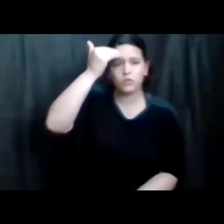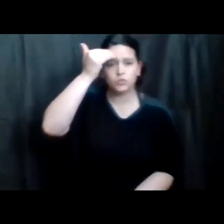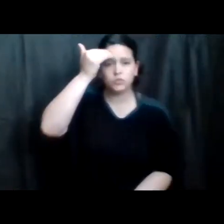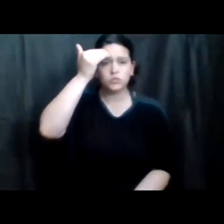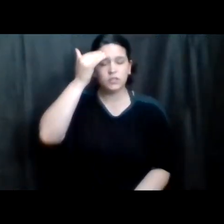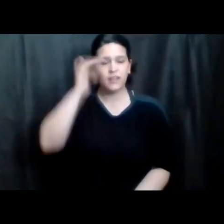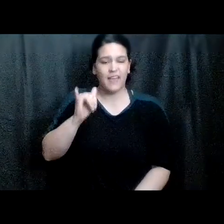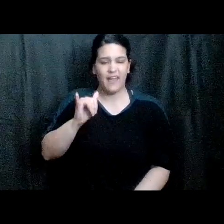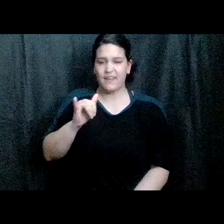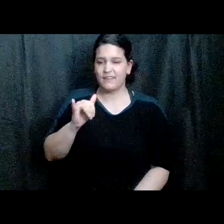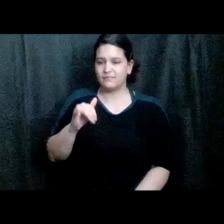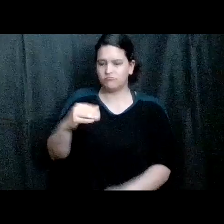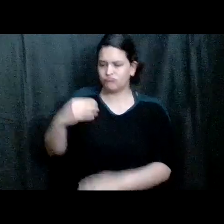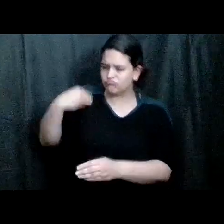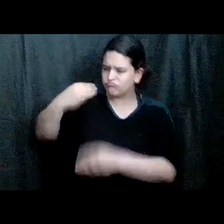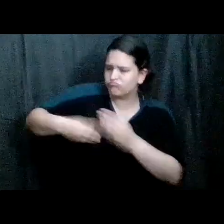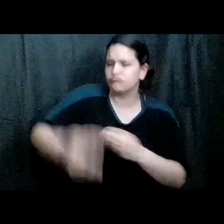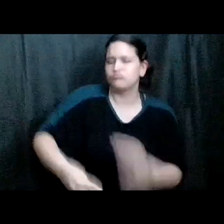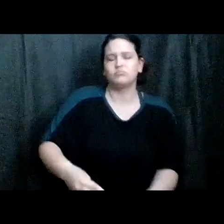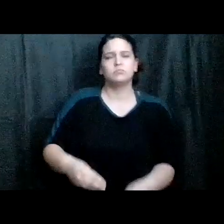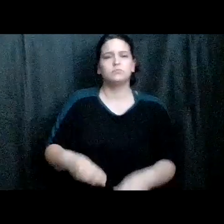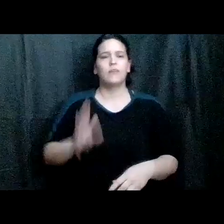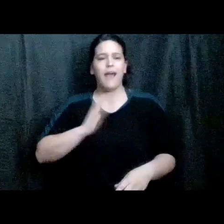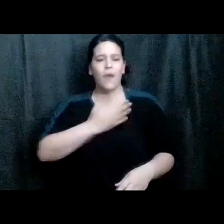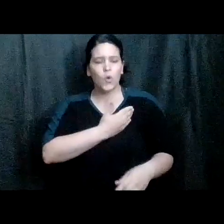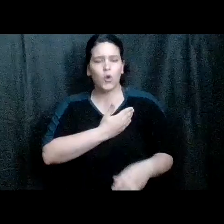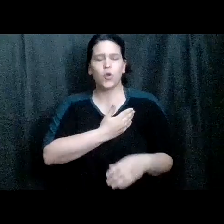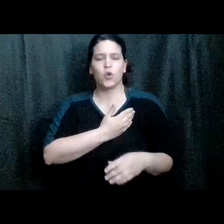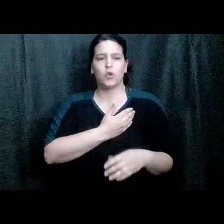and heritage that we come from as human